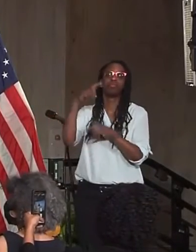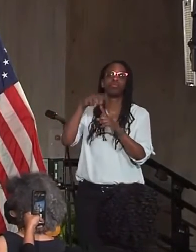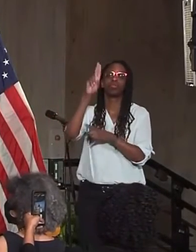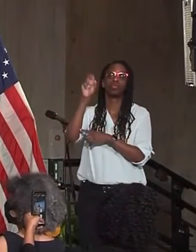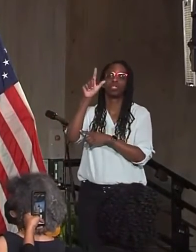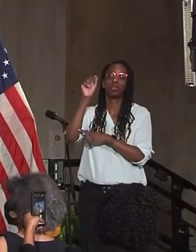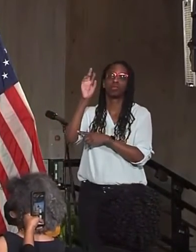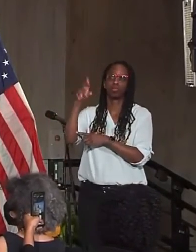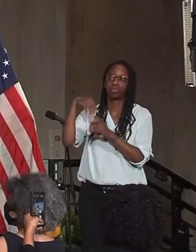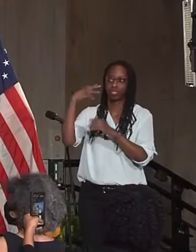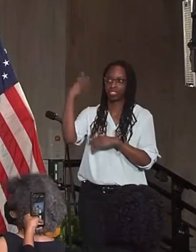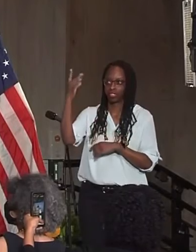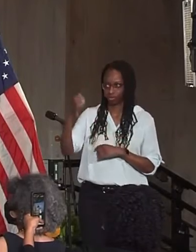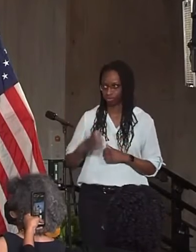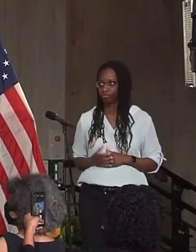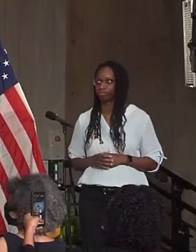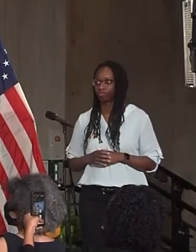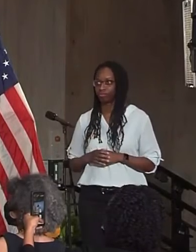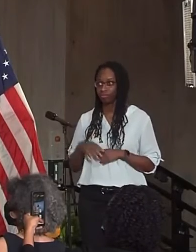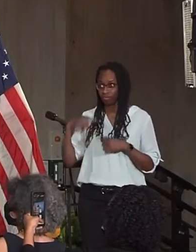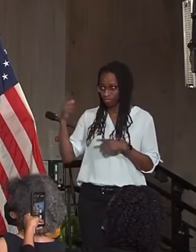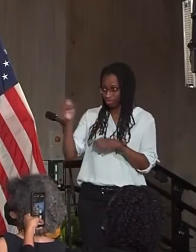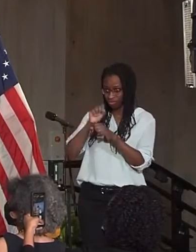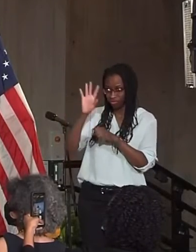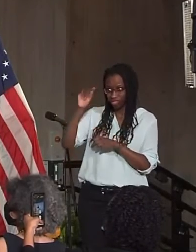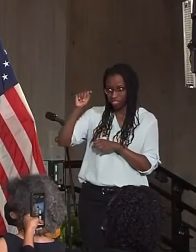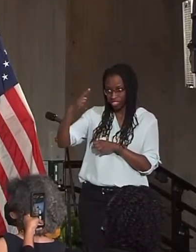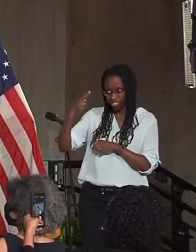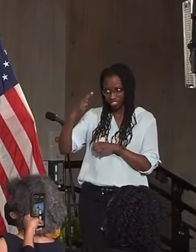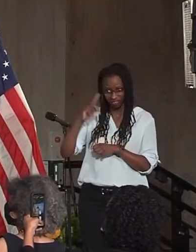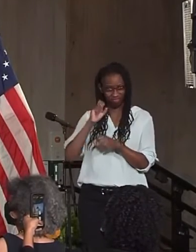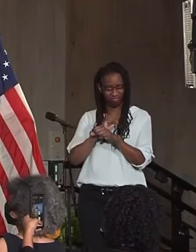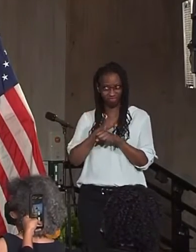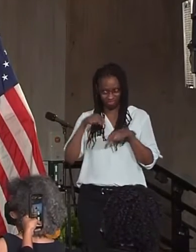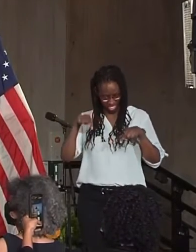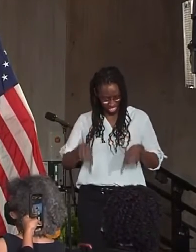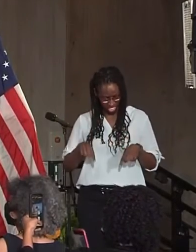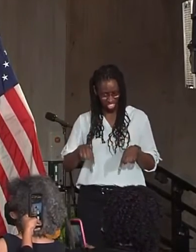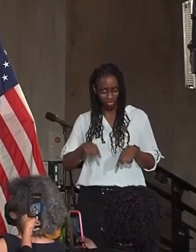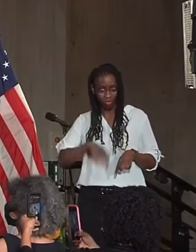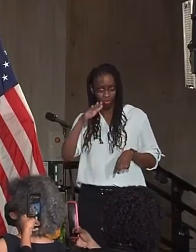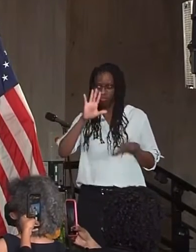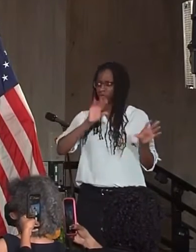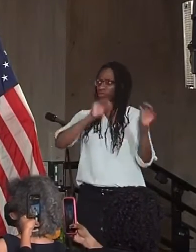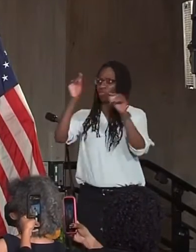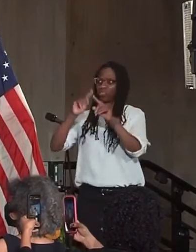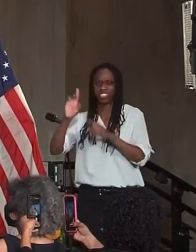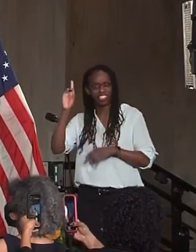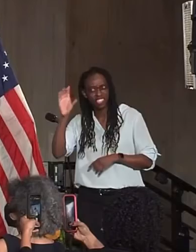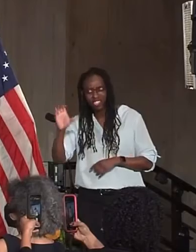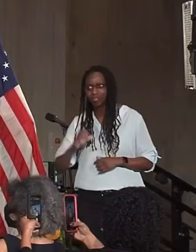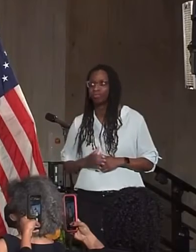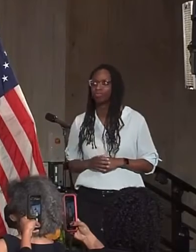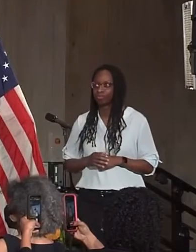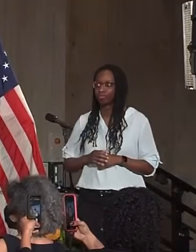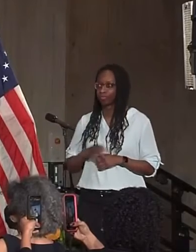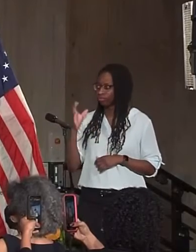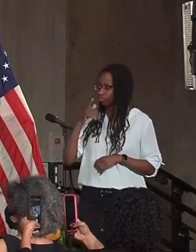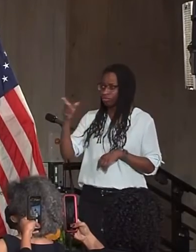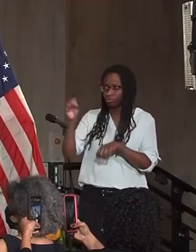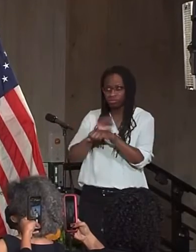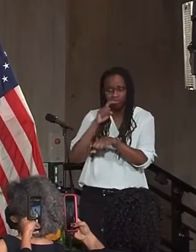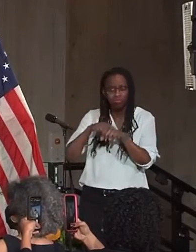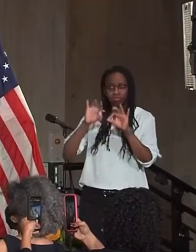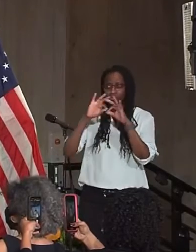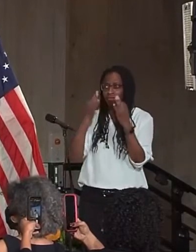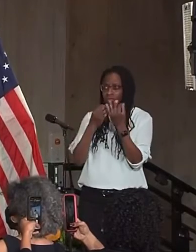Mr. Secretary, I look forward to our continued partnership in Washington, D.C. on behalf of workers and working families. This